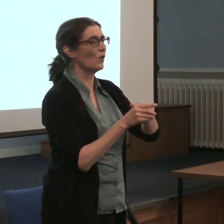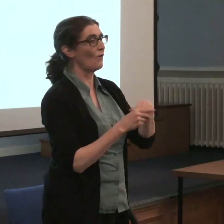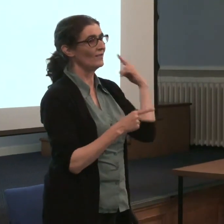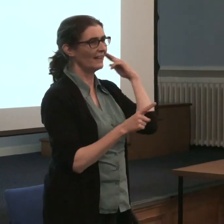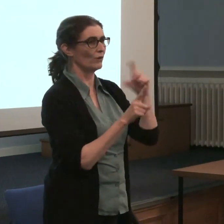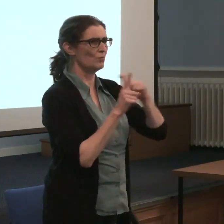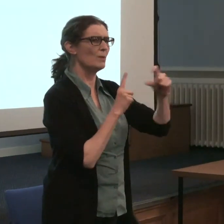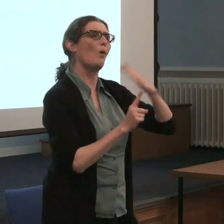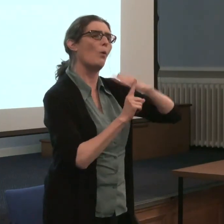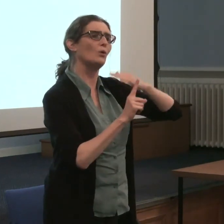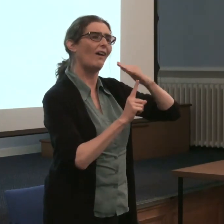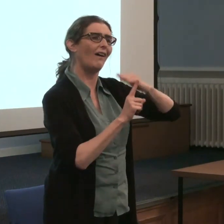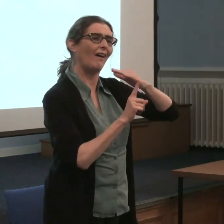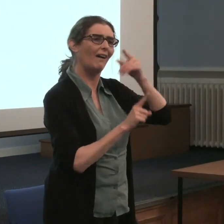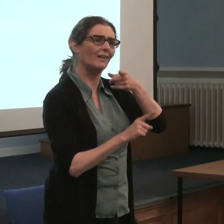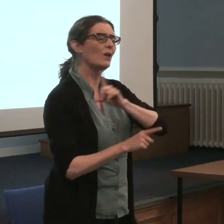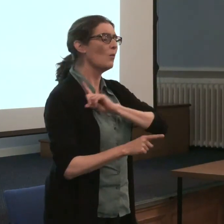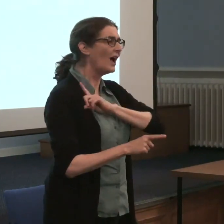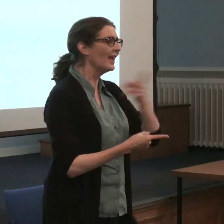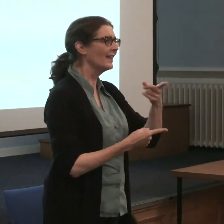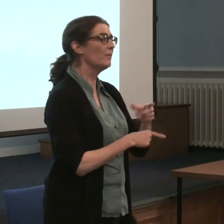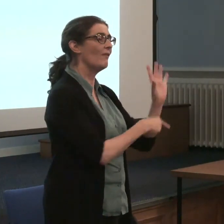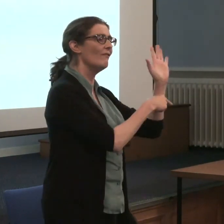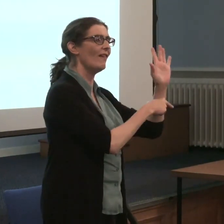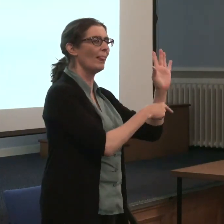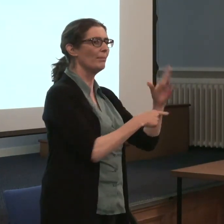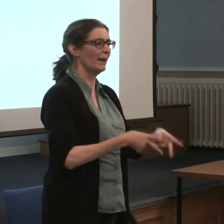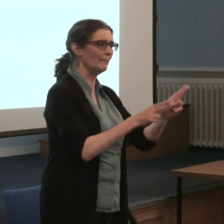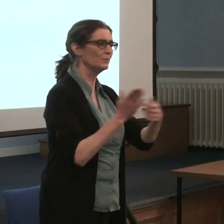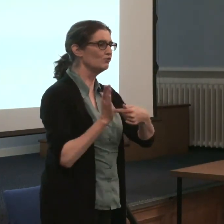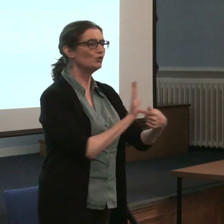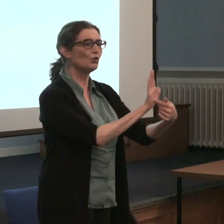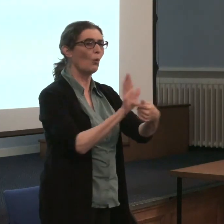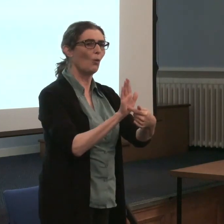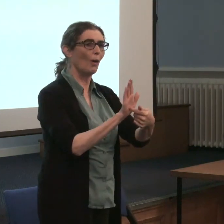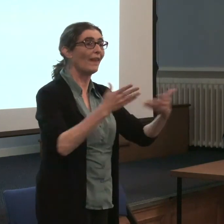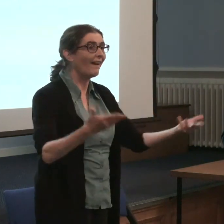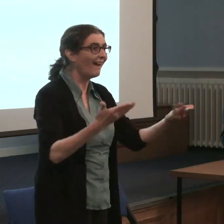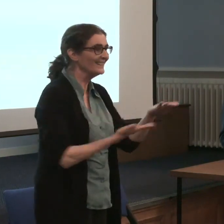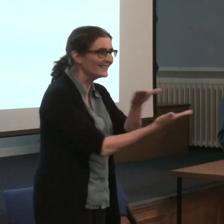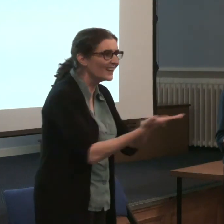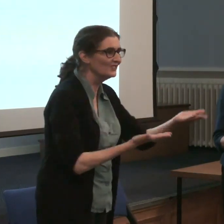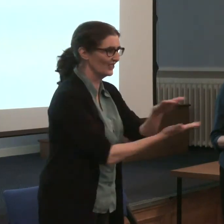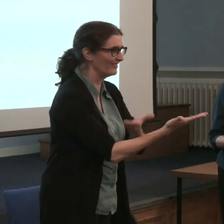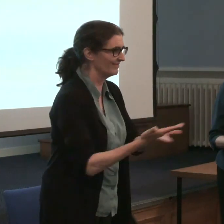be film clips shown and discussion about the film clips. So I think it'll be good. And not all, only